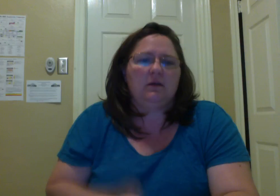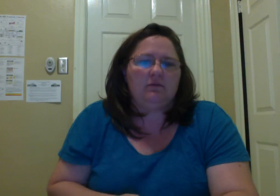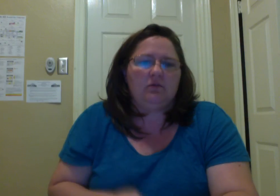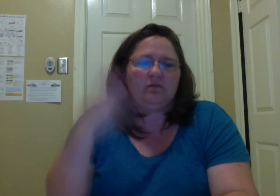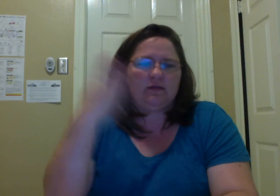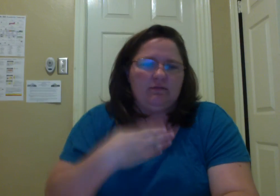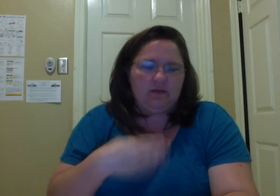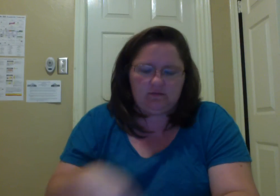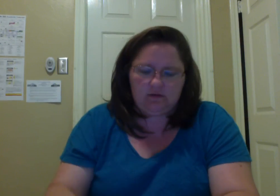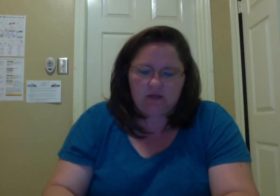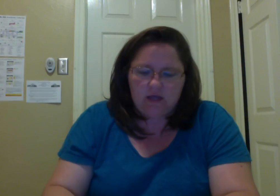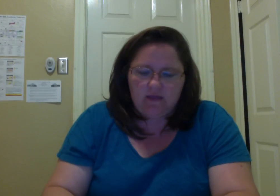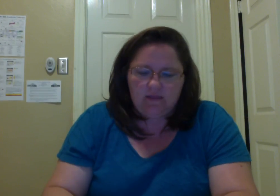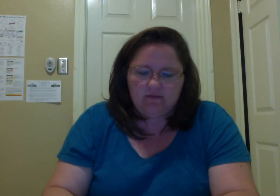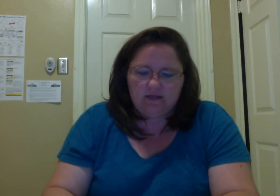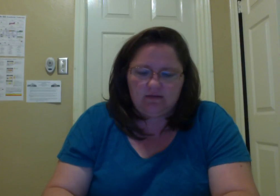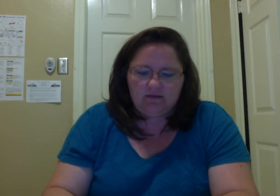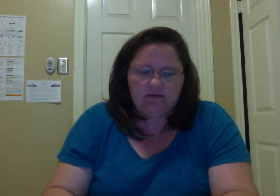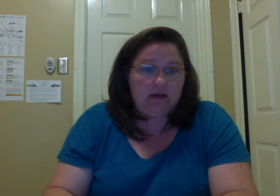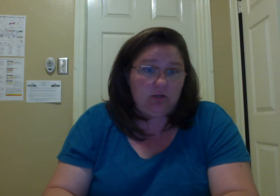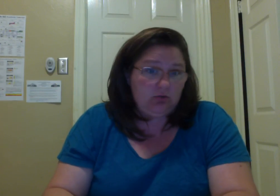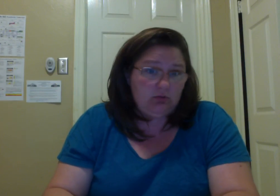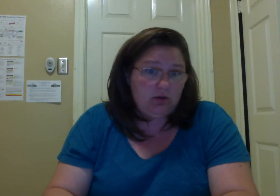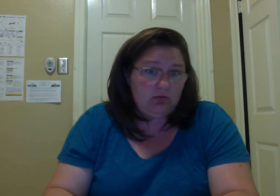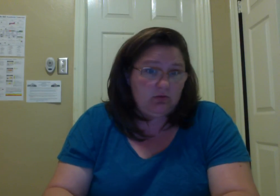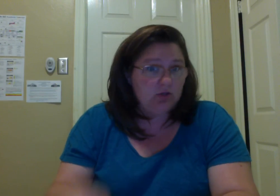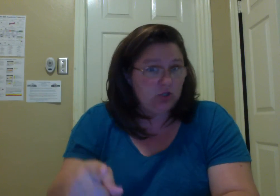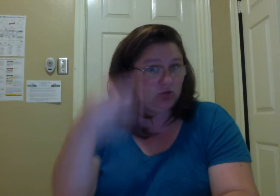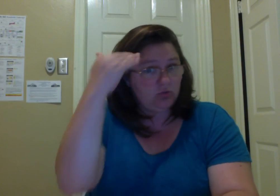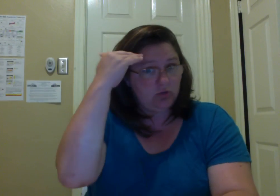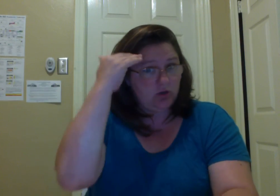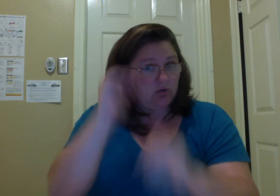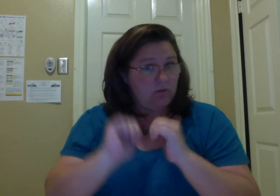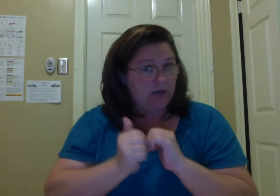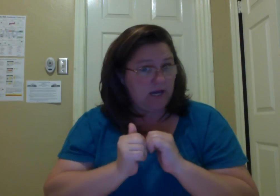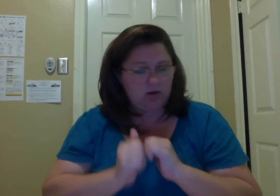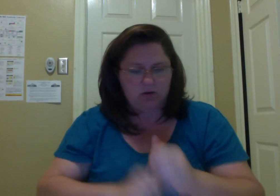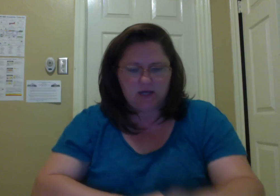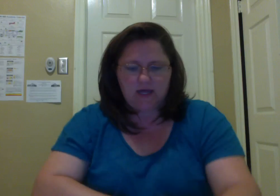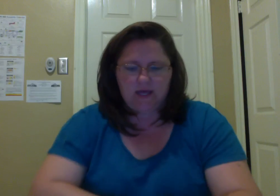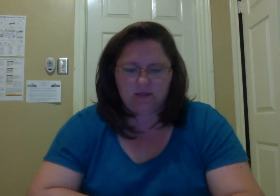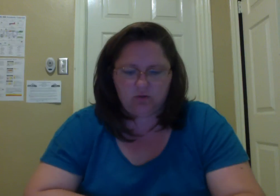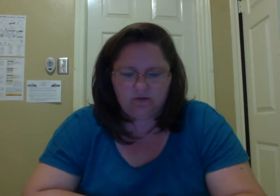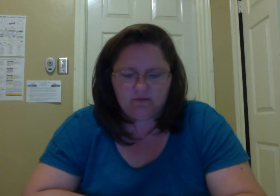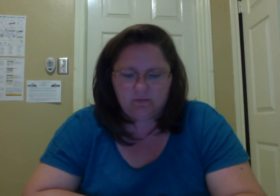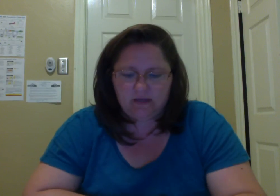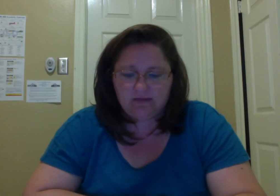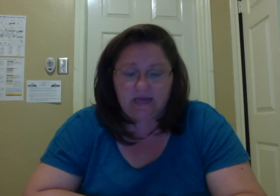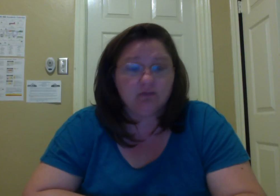never, flat-faced. And then Dan says, how do you know? You know how. And Laura says, because I taught